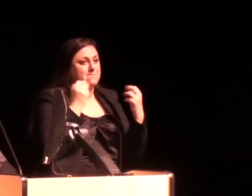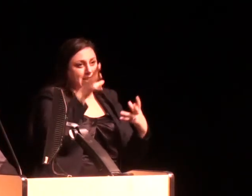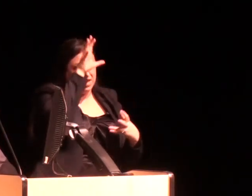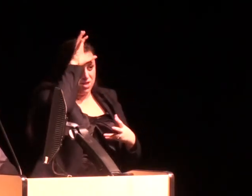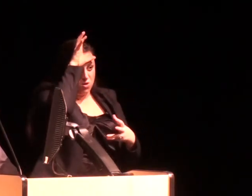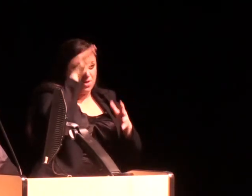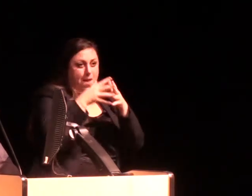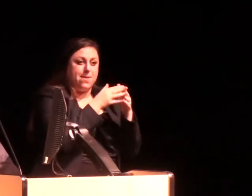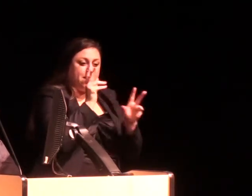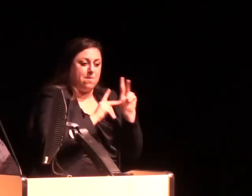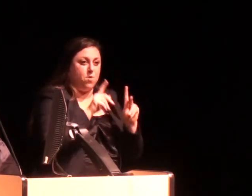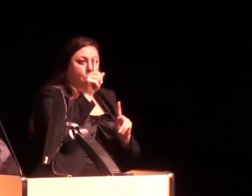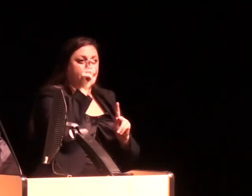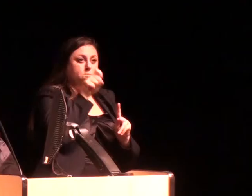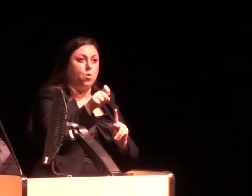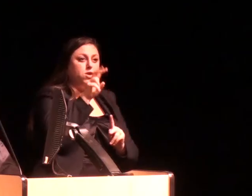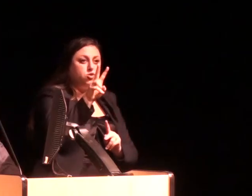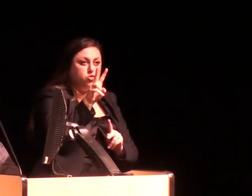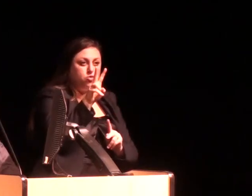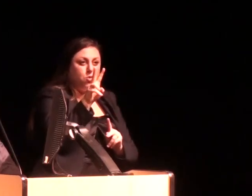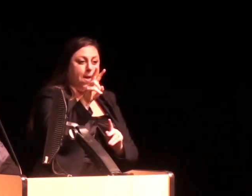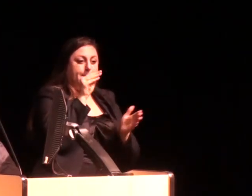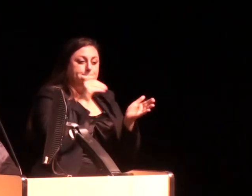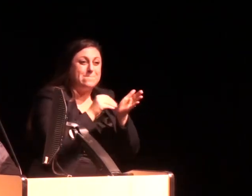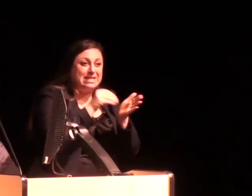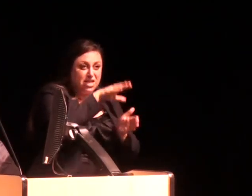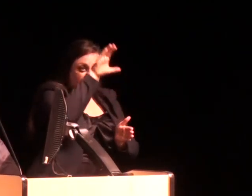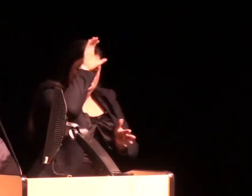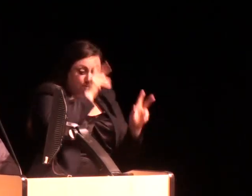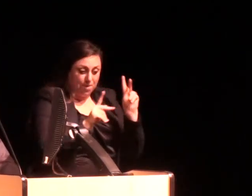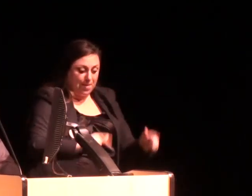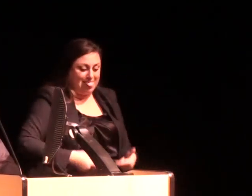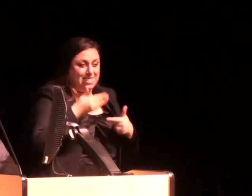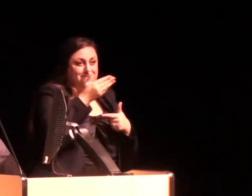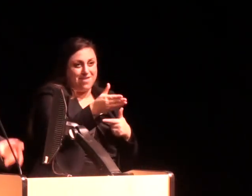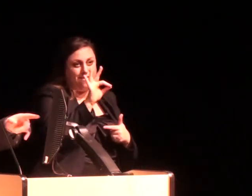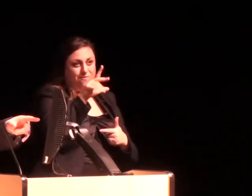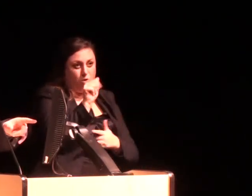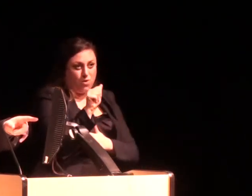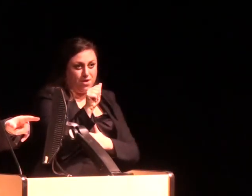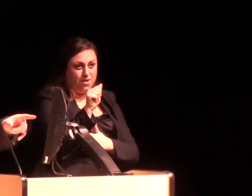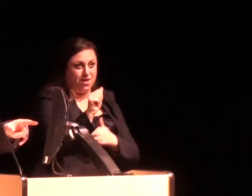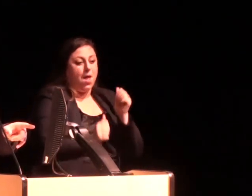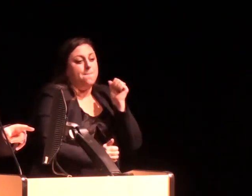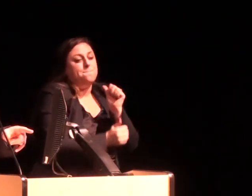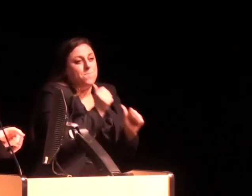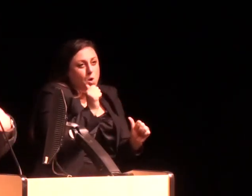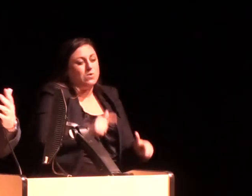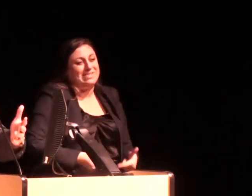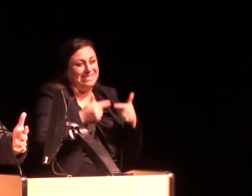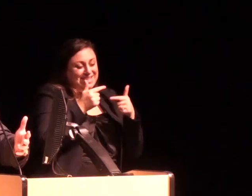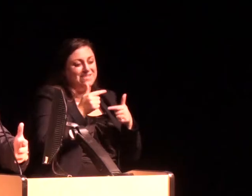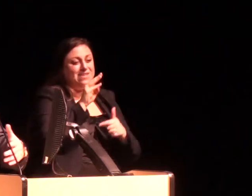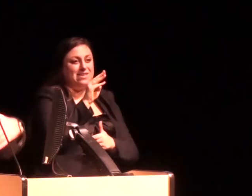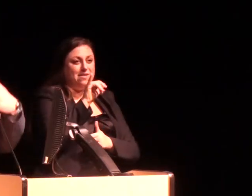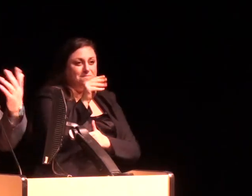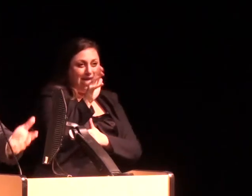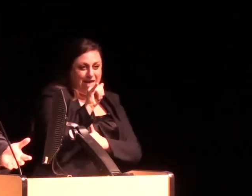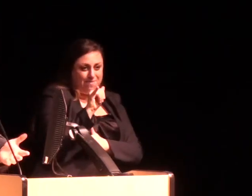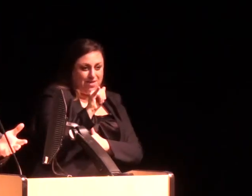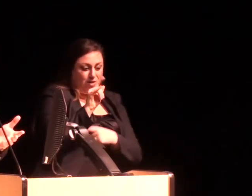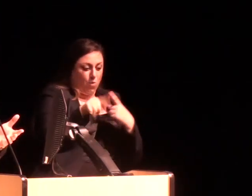States. 1.2 million live in Florida, according to your census. And the majority of those Cuban live in Miami-Dade County. So when we say that we're